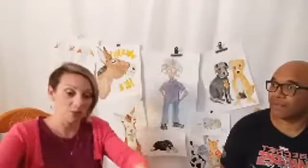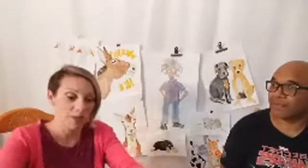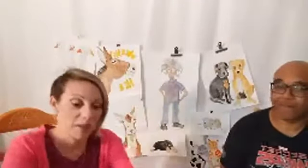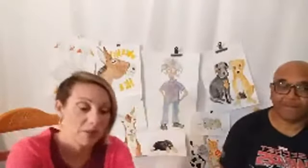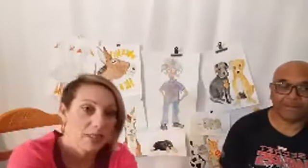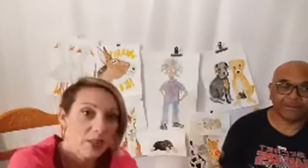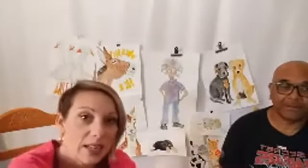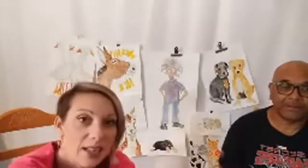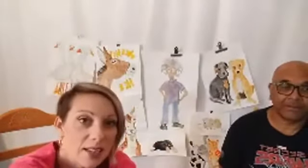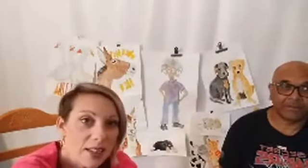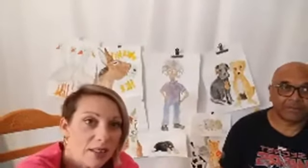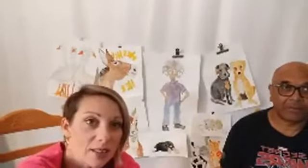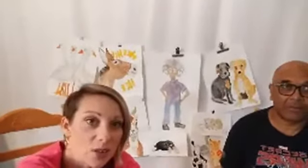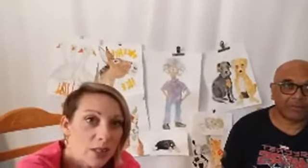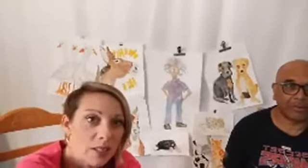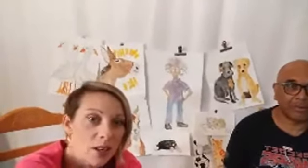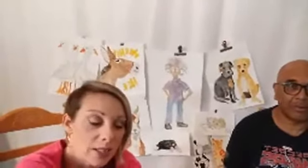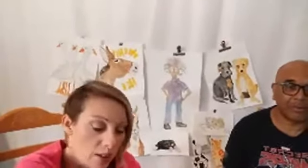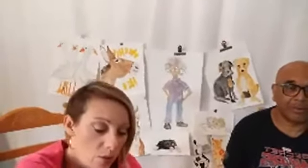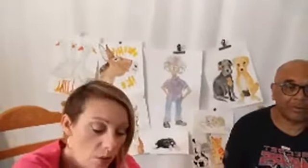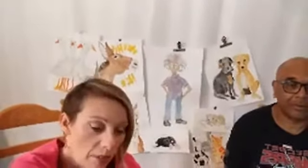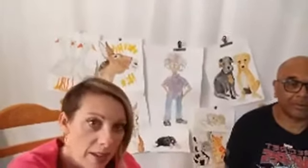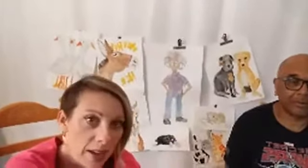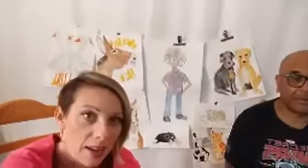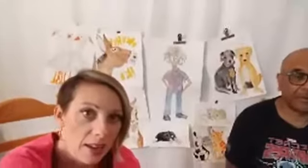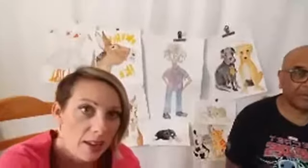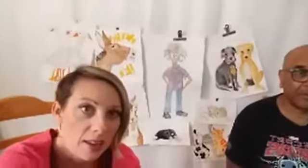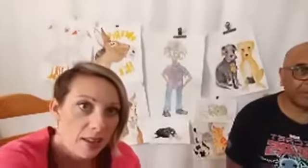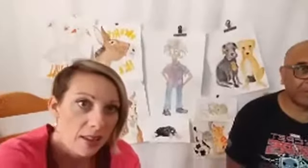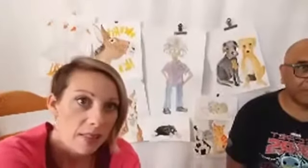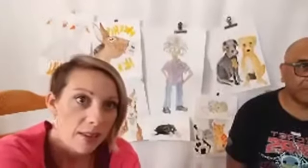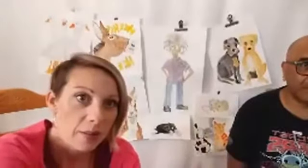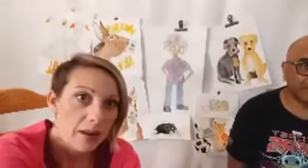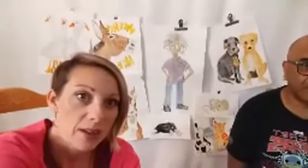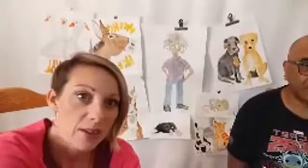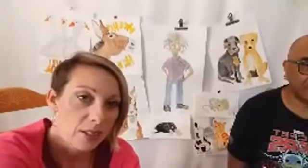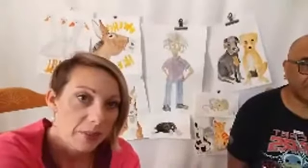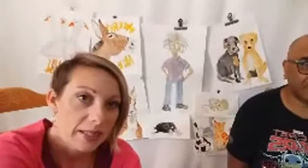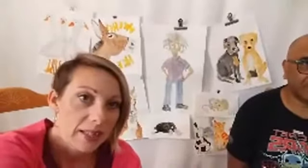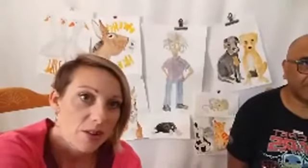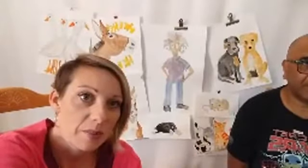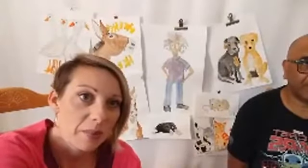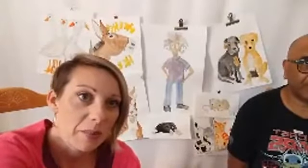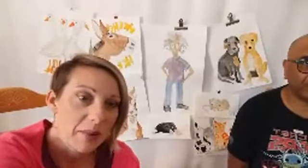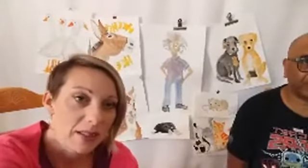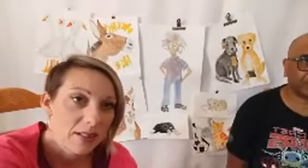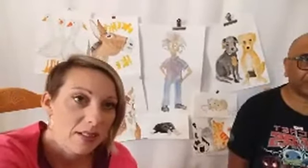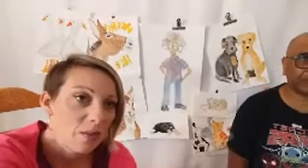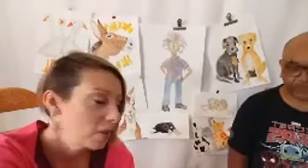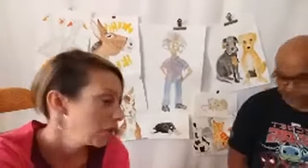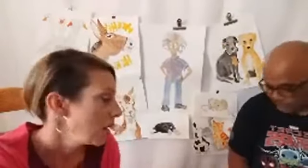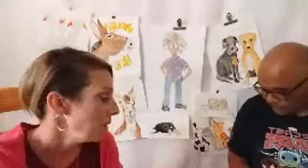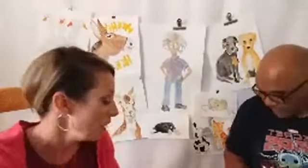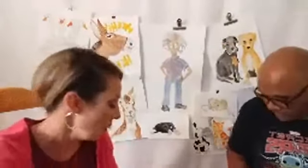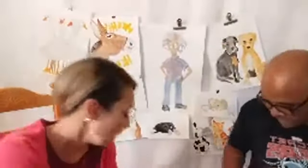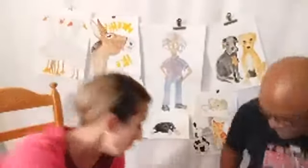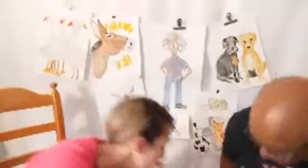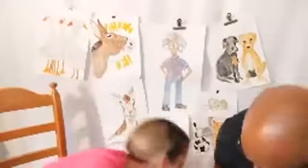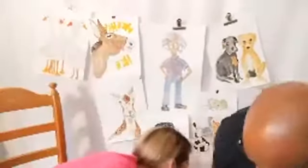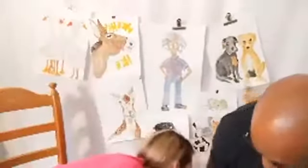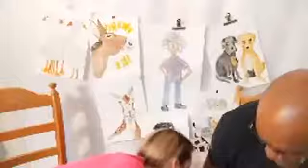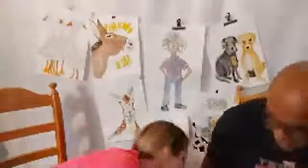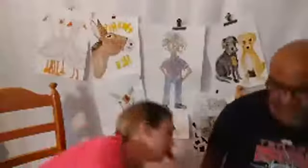drop the camera slightly. Sorry, slight technical thing here. Ooh. There we go, just so I can see arms a bit better. You might want to come in a little bit. I need to